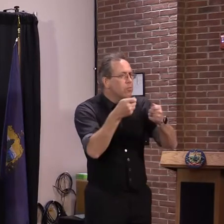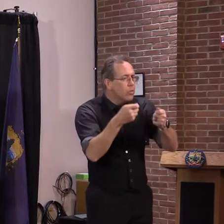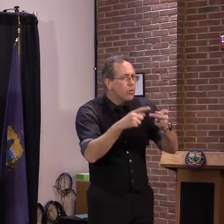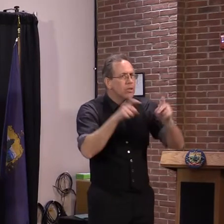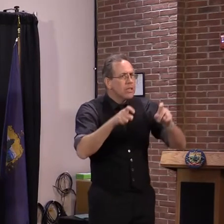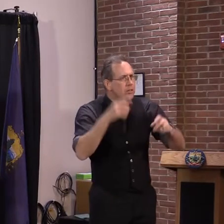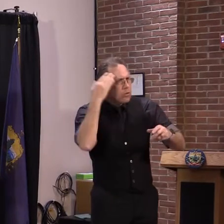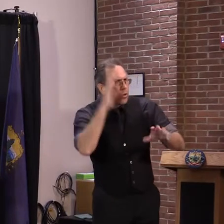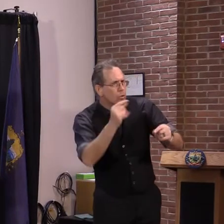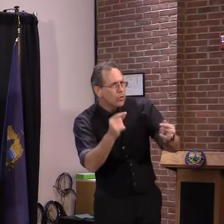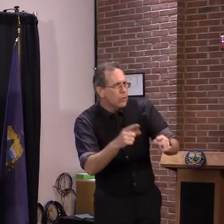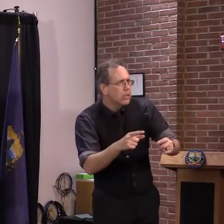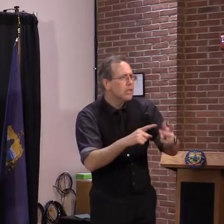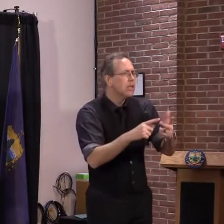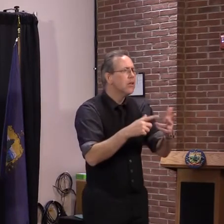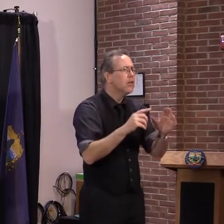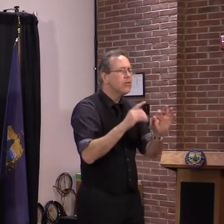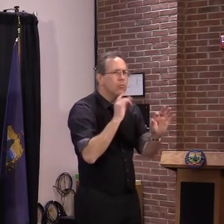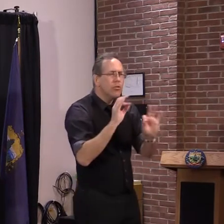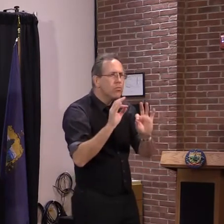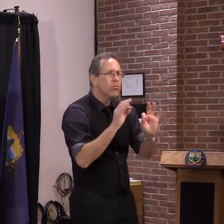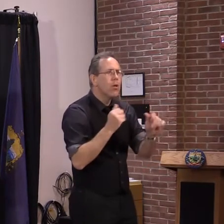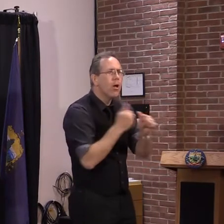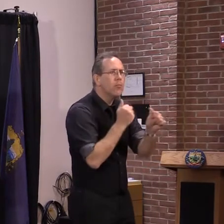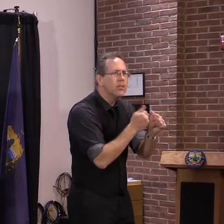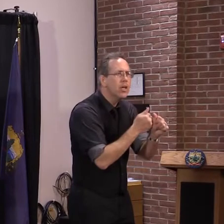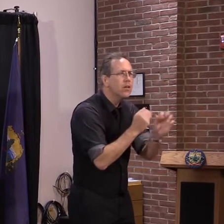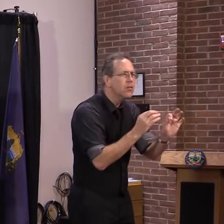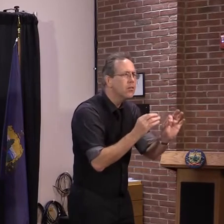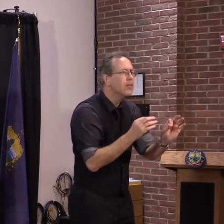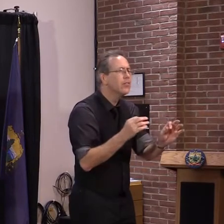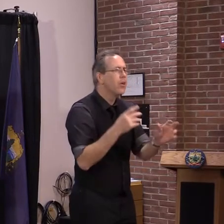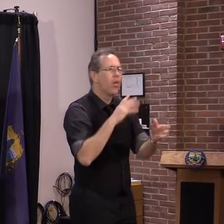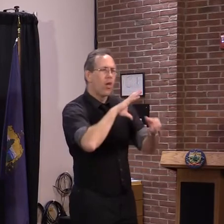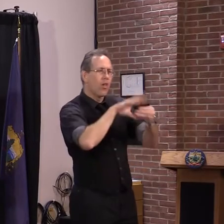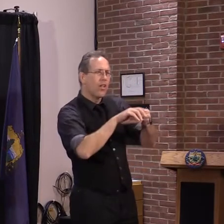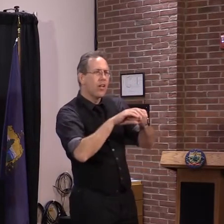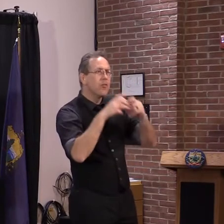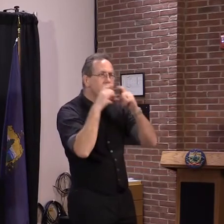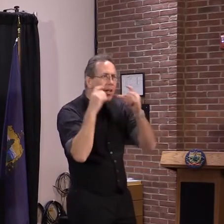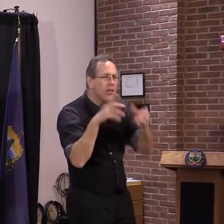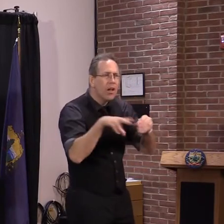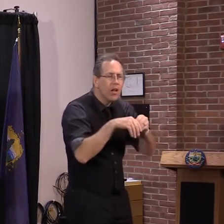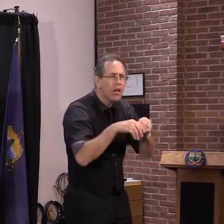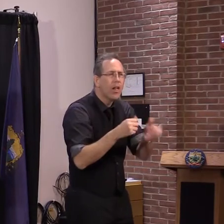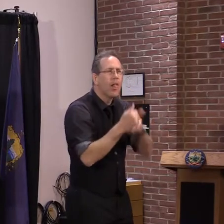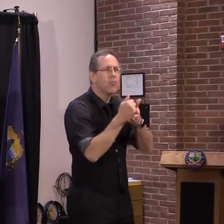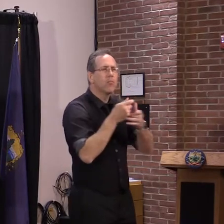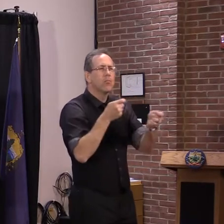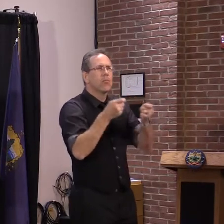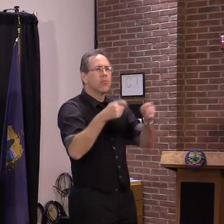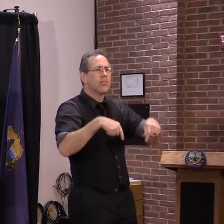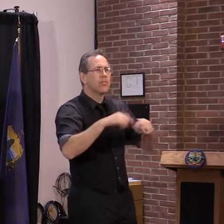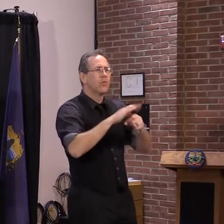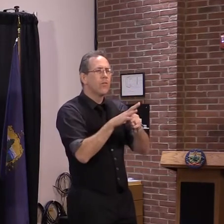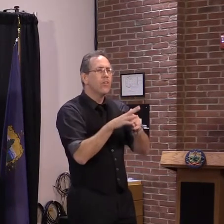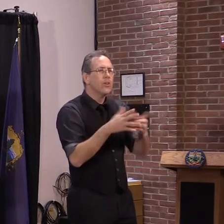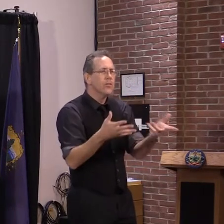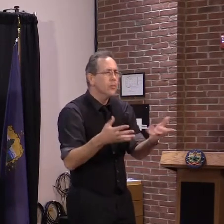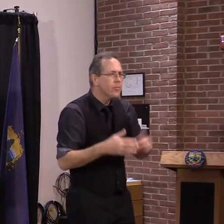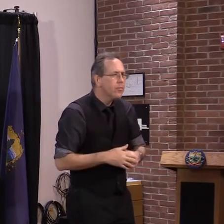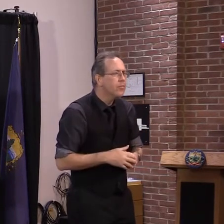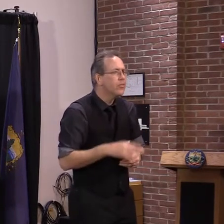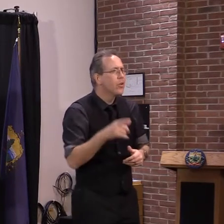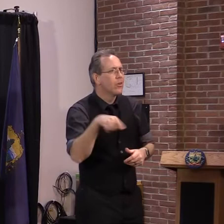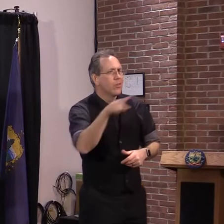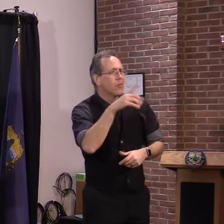has shown us in various settings. And all of this is integrated together. And I think parents should understand